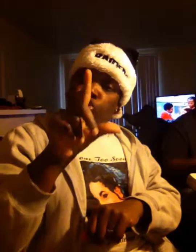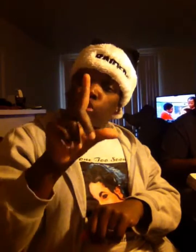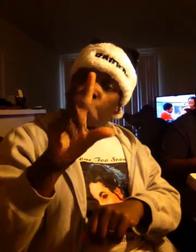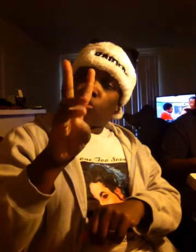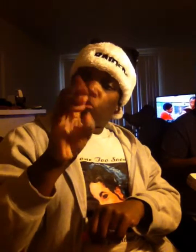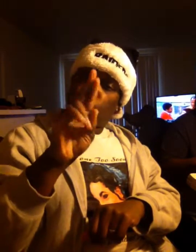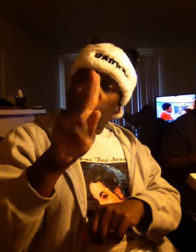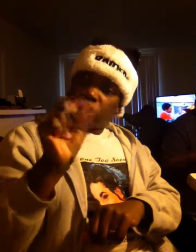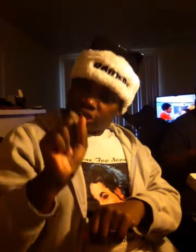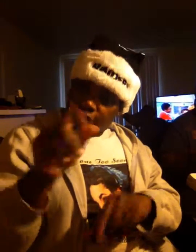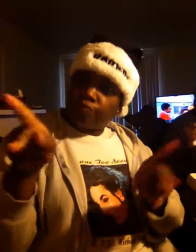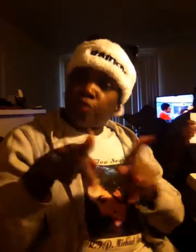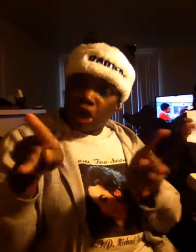to work but